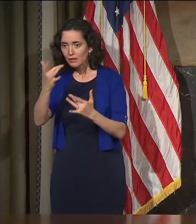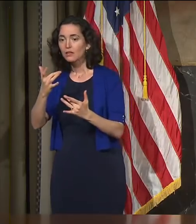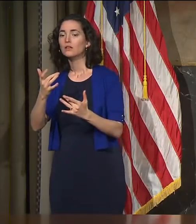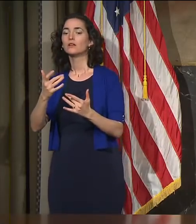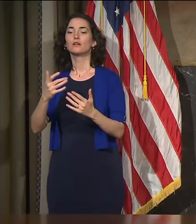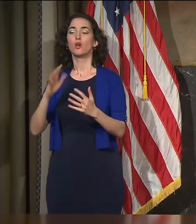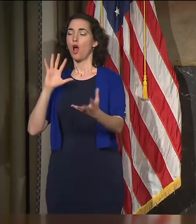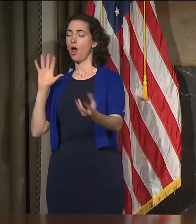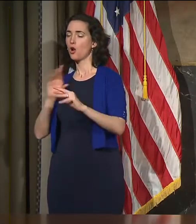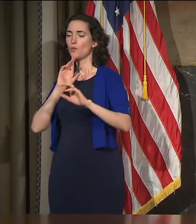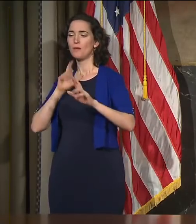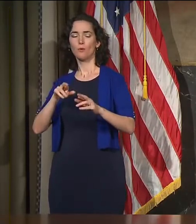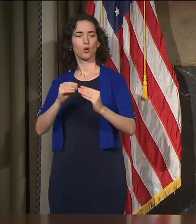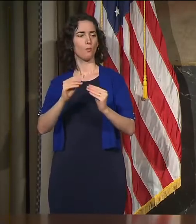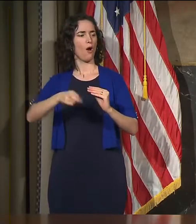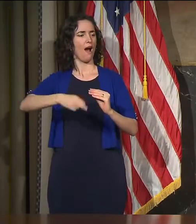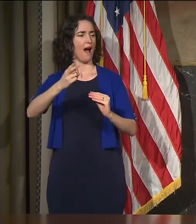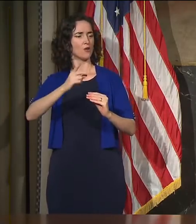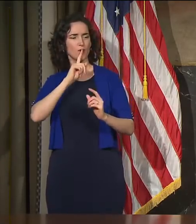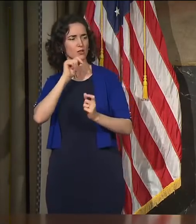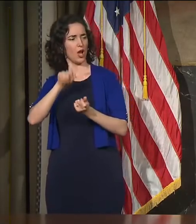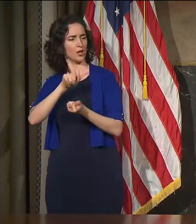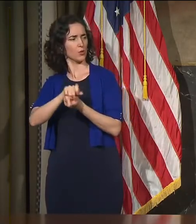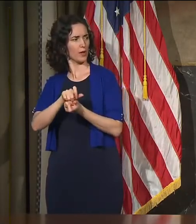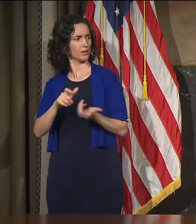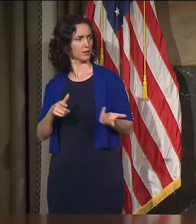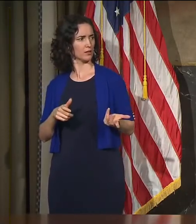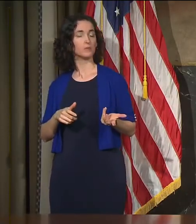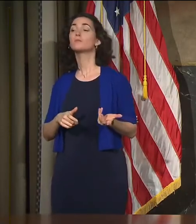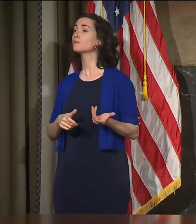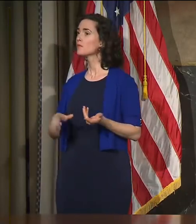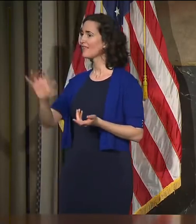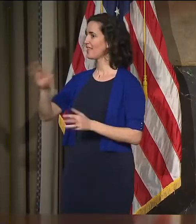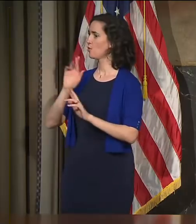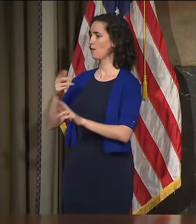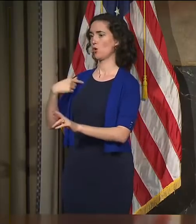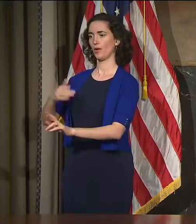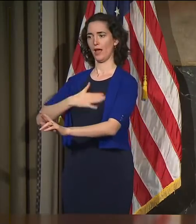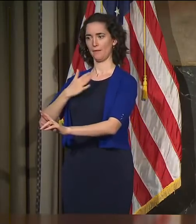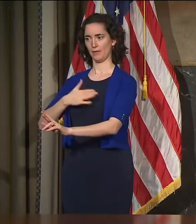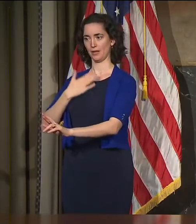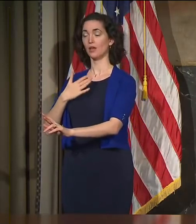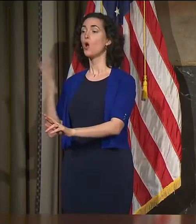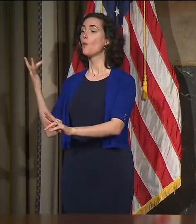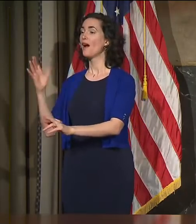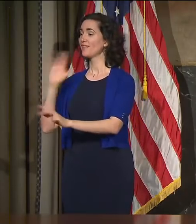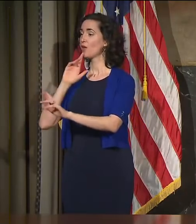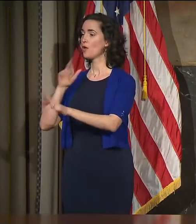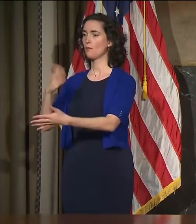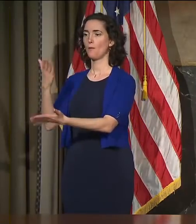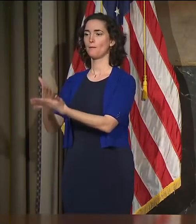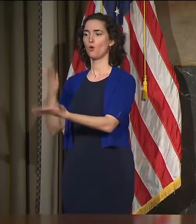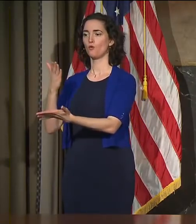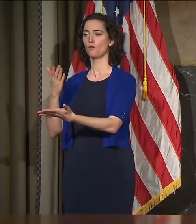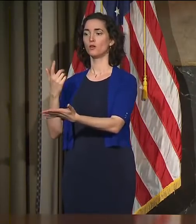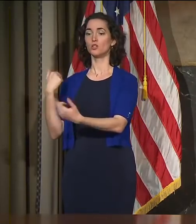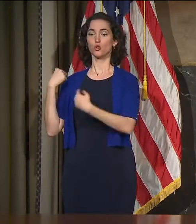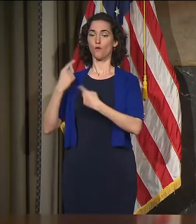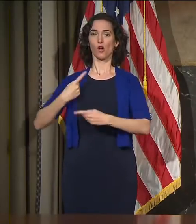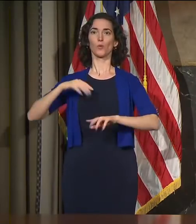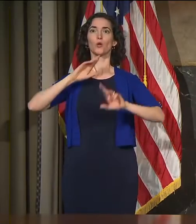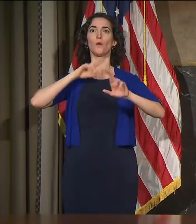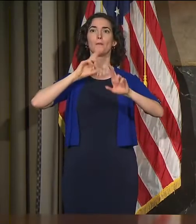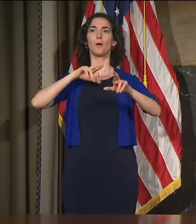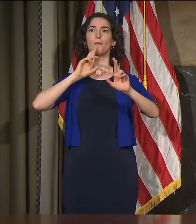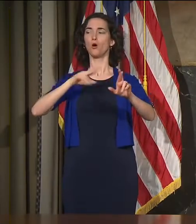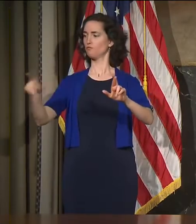told? What do you think about that? Yeah, we were really happy to see that report. The first thing the report did was validate the data that we're reporting. We really